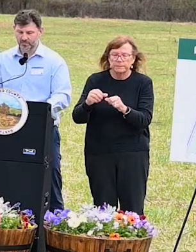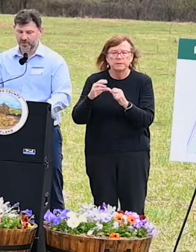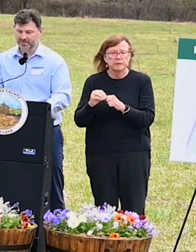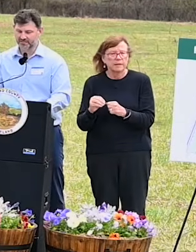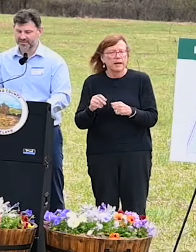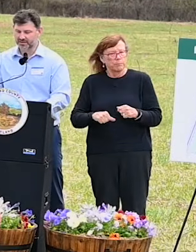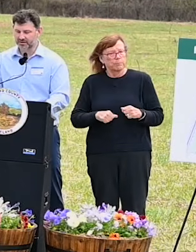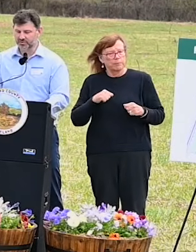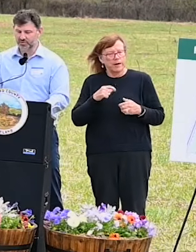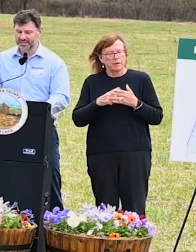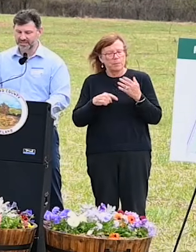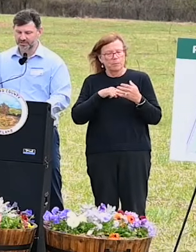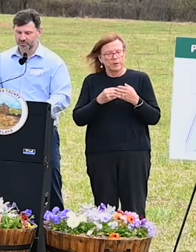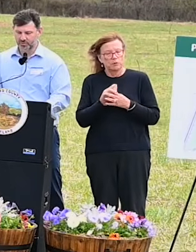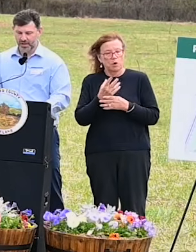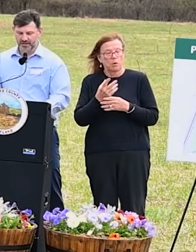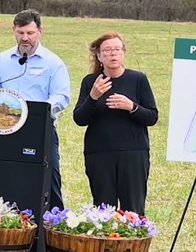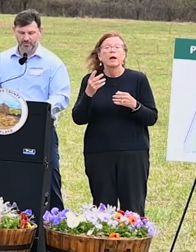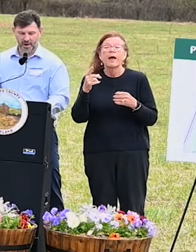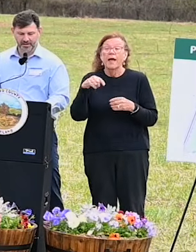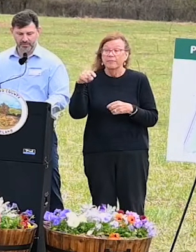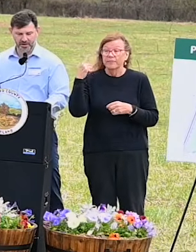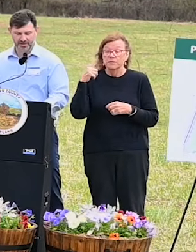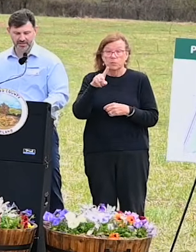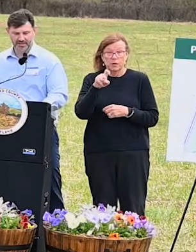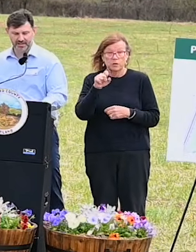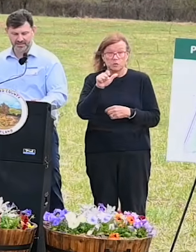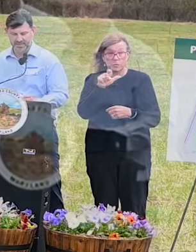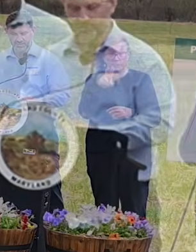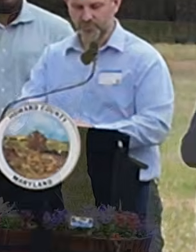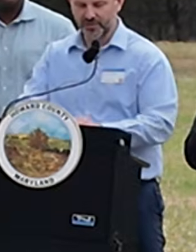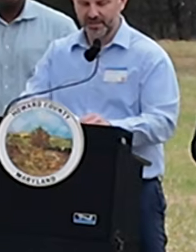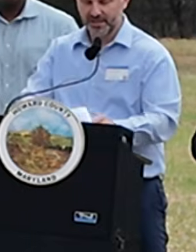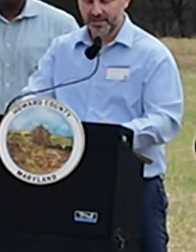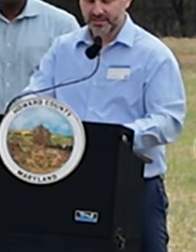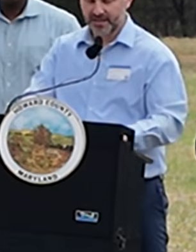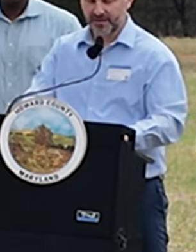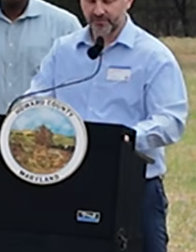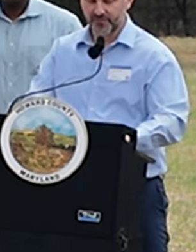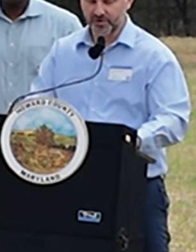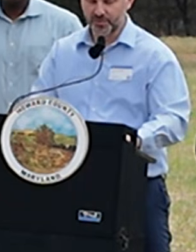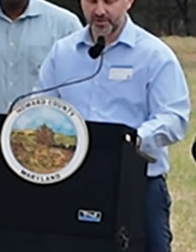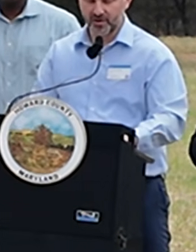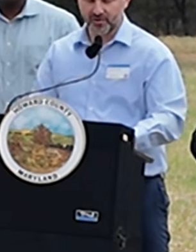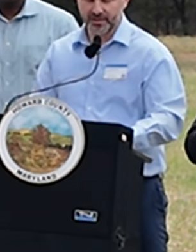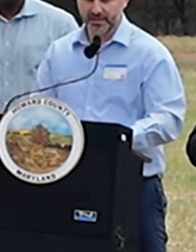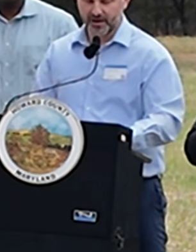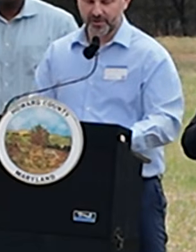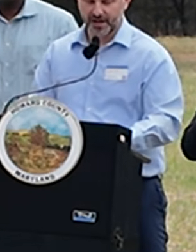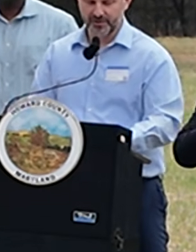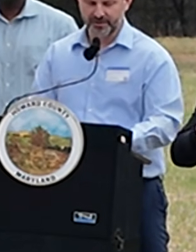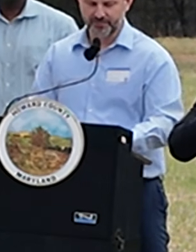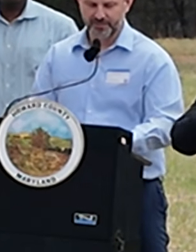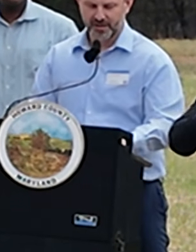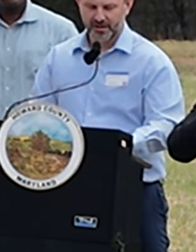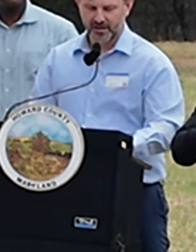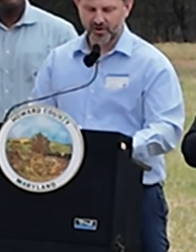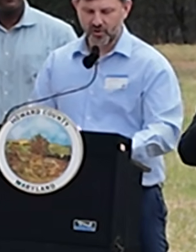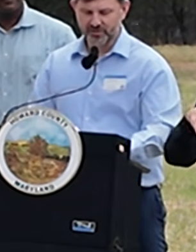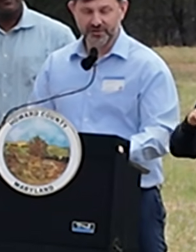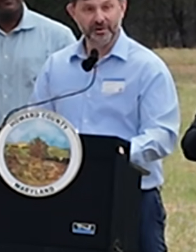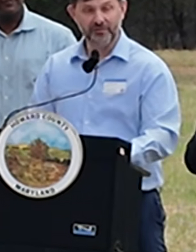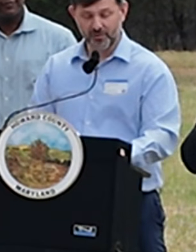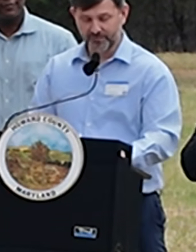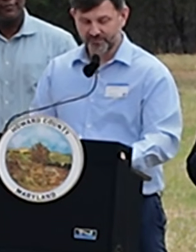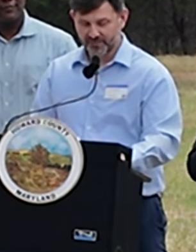even more impressive, these 126 new plots are a pilot project designed to set a new standard for community gardening in Howard County.